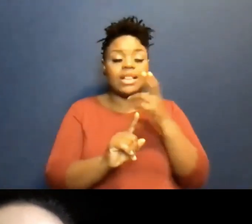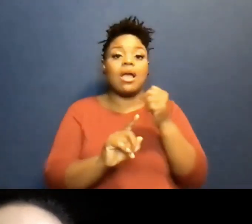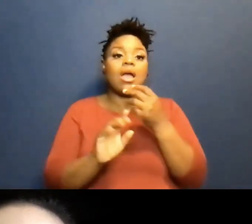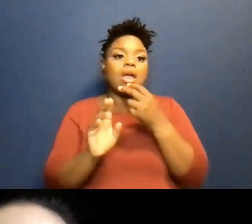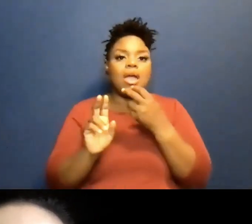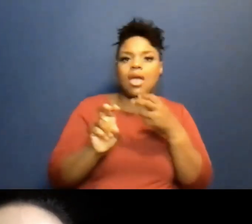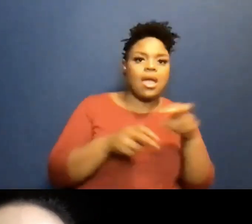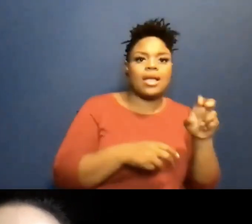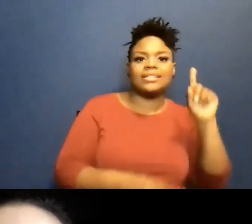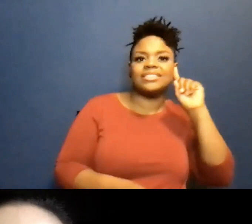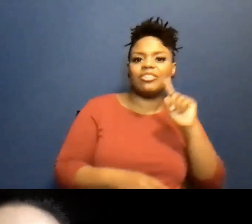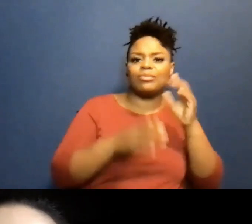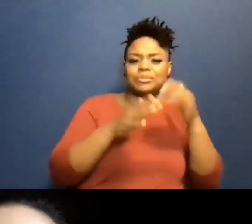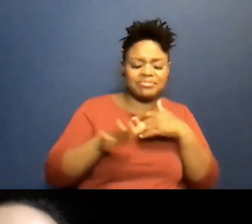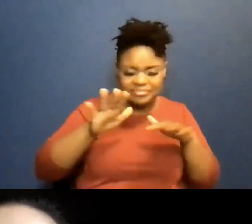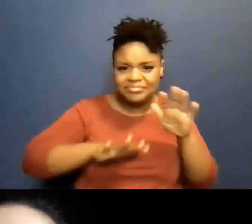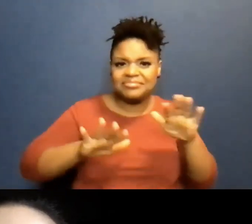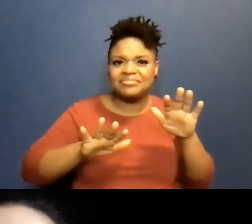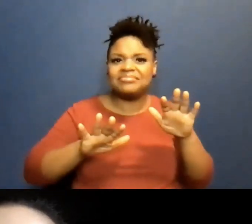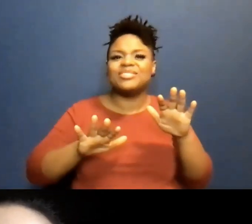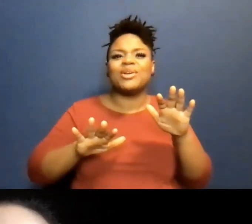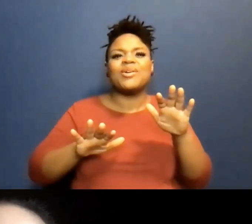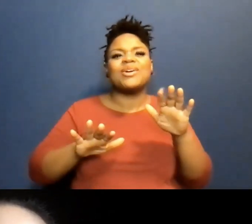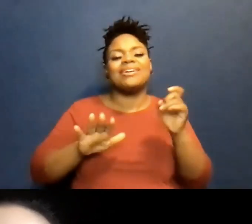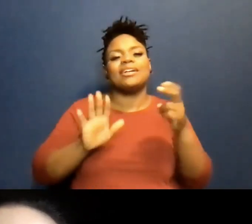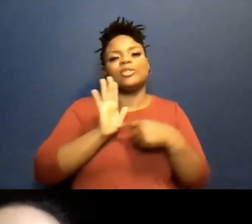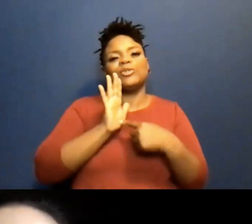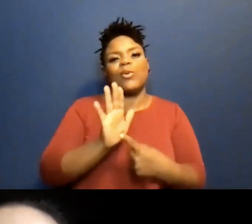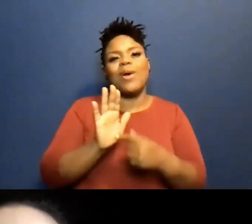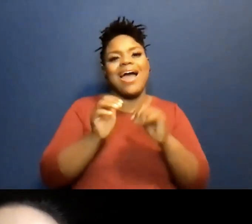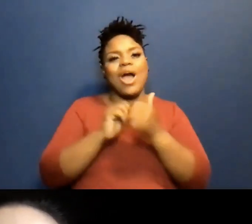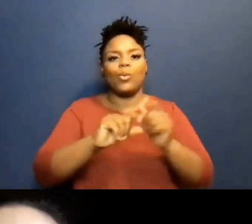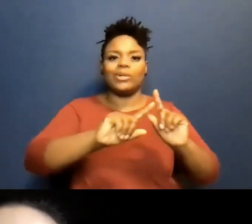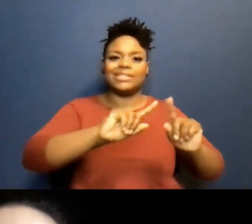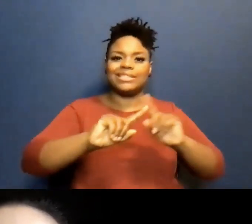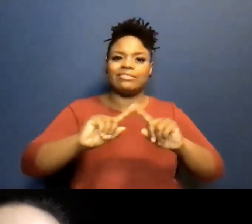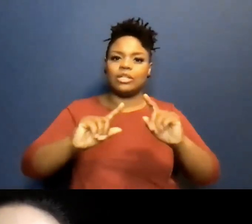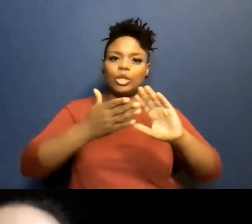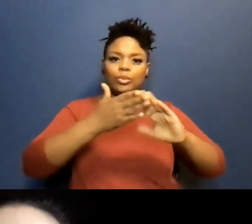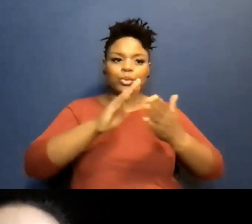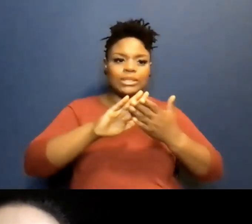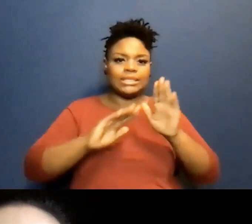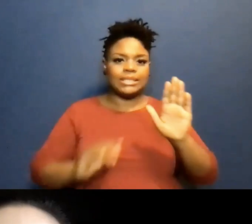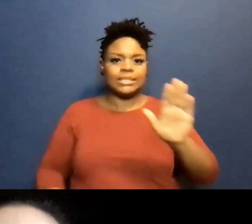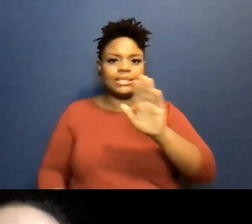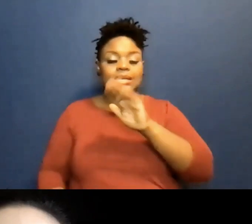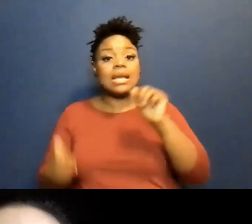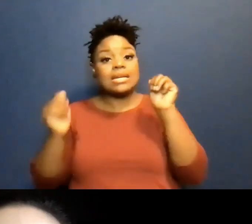inter-community connections, which I thought was really nice too, because I think for a lot of films that are out